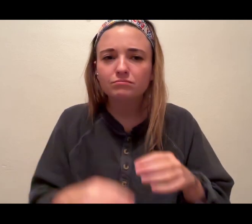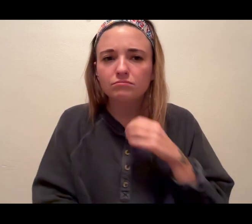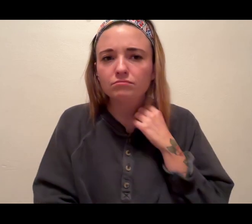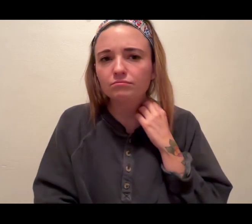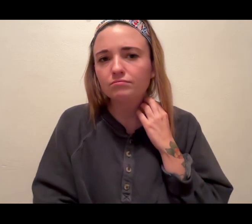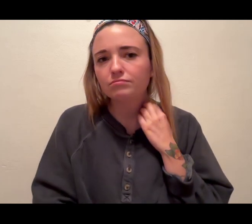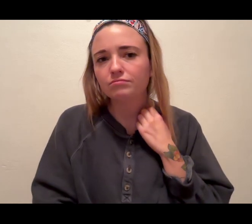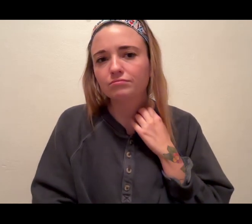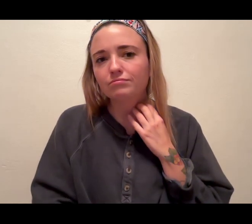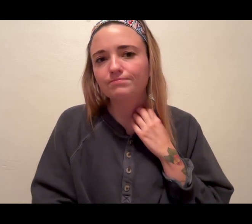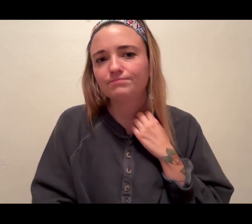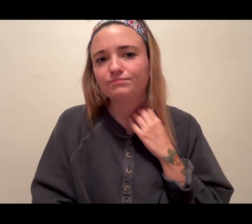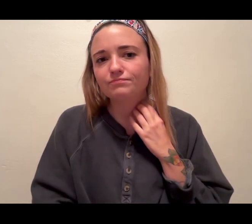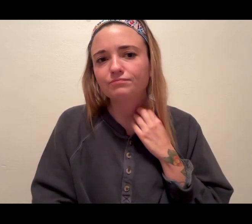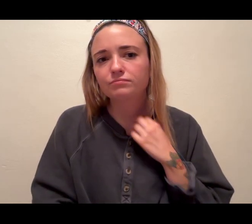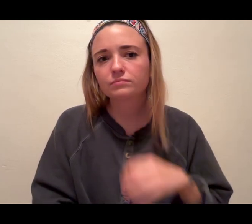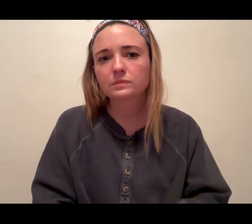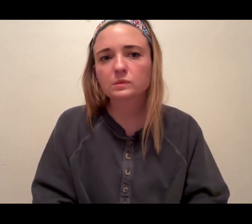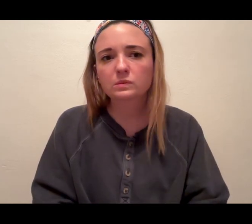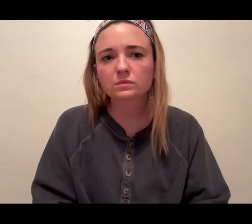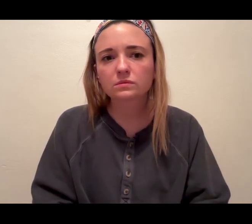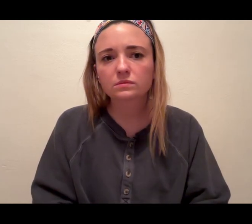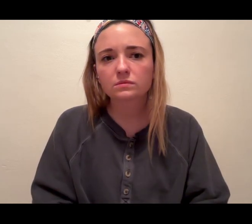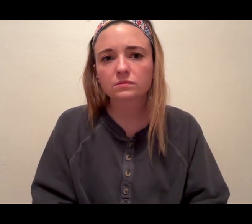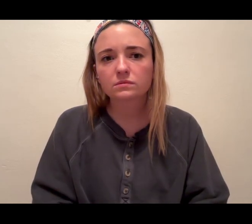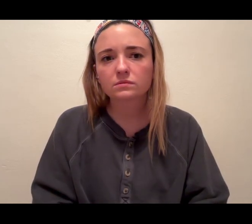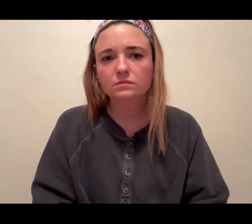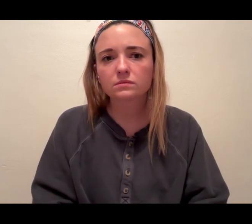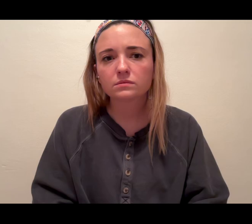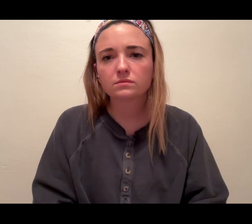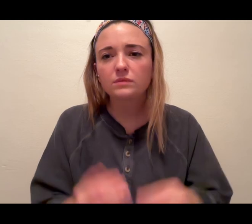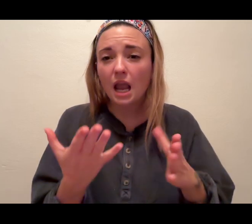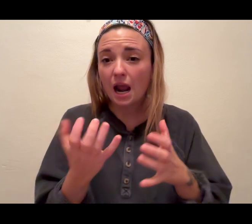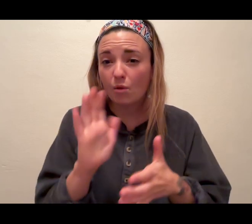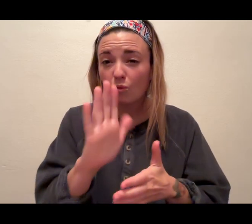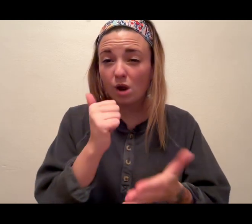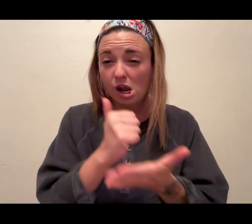I'm sure you know what is happening here.